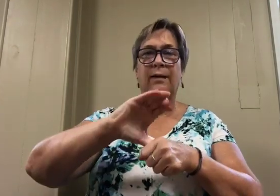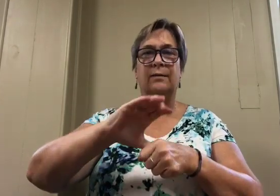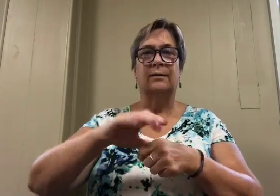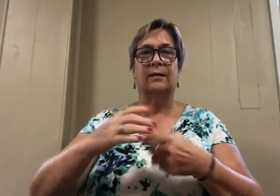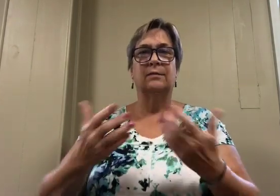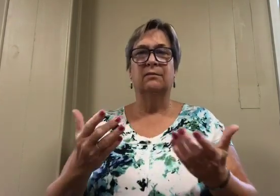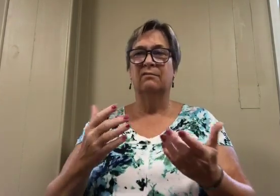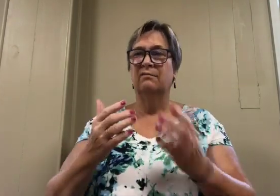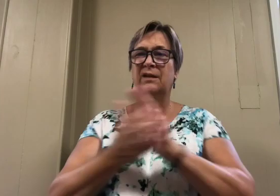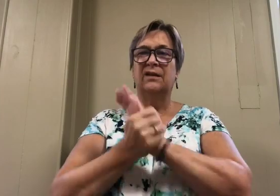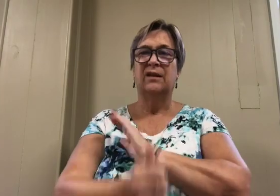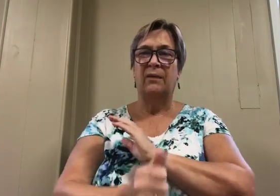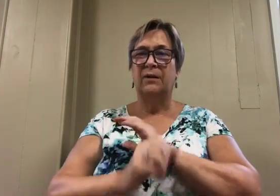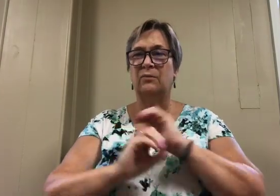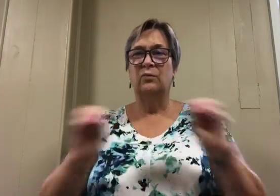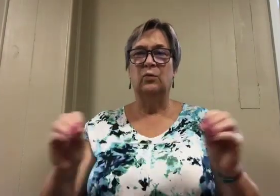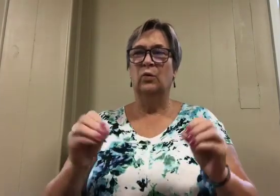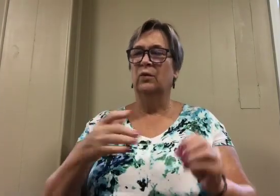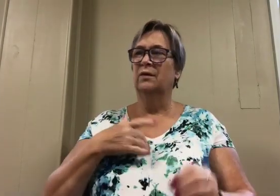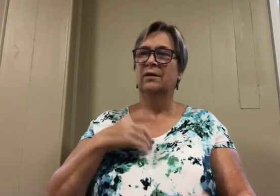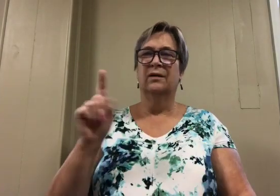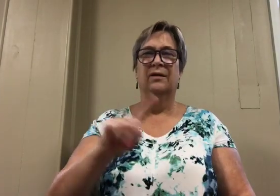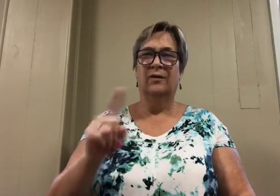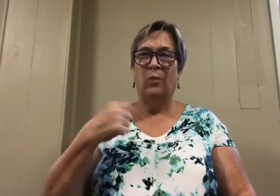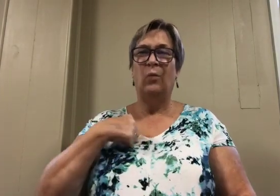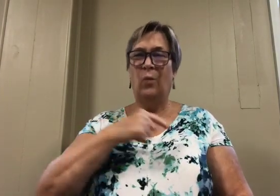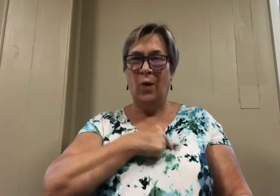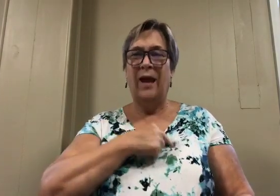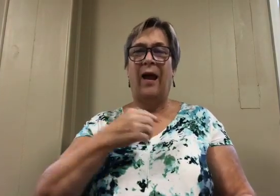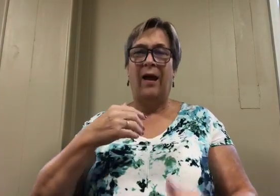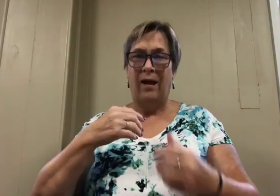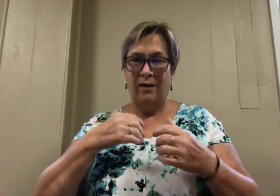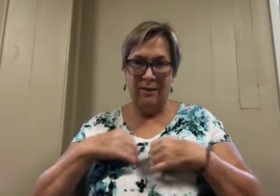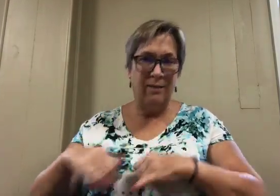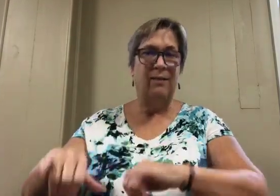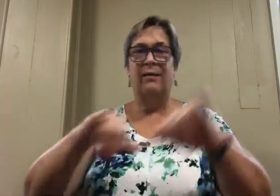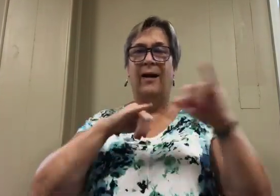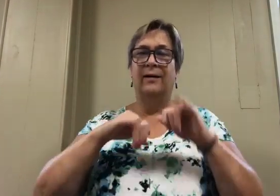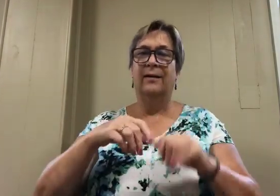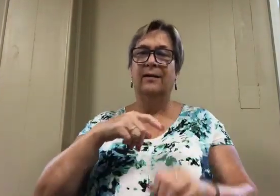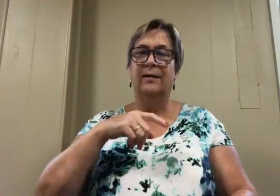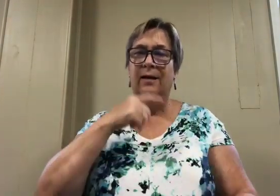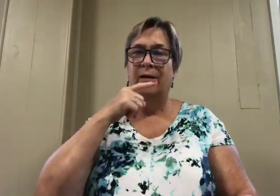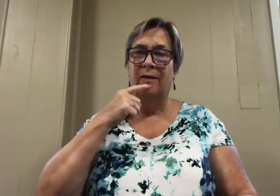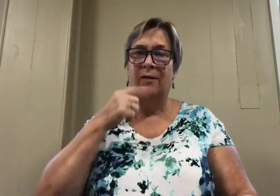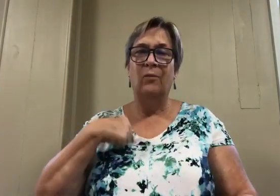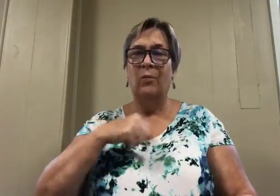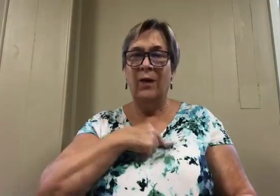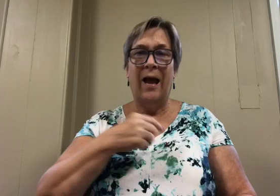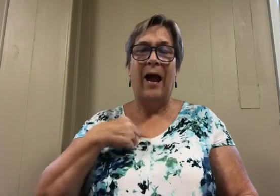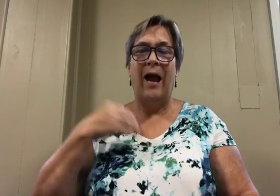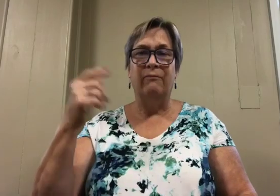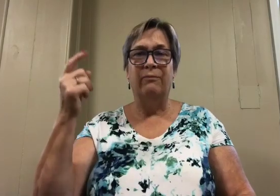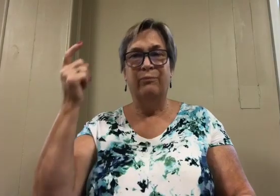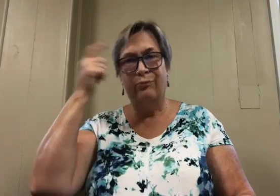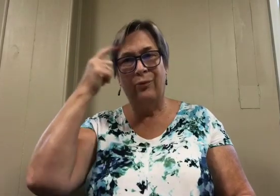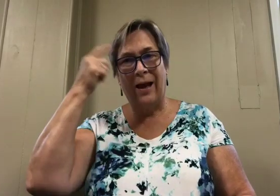feel greatly diminished or oppressed. We are able to do all that